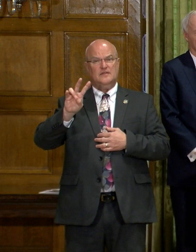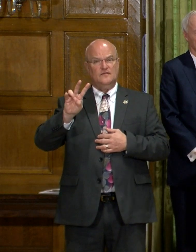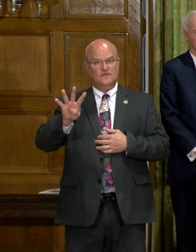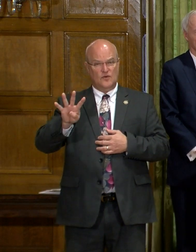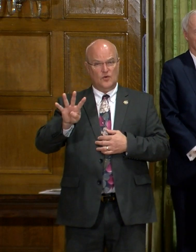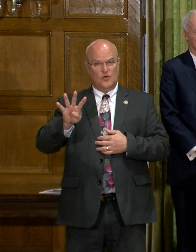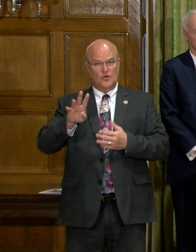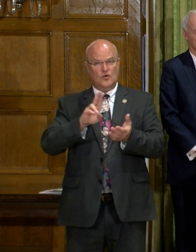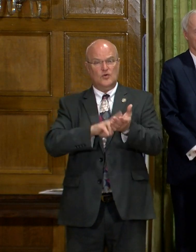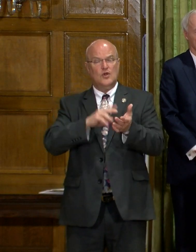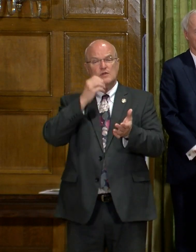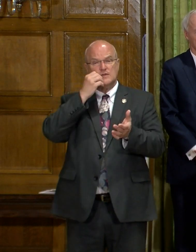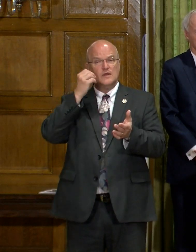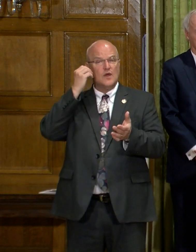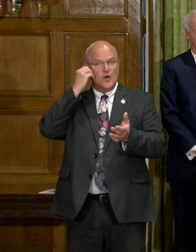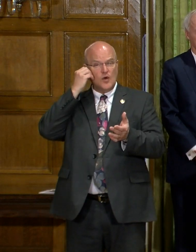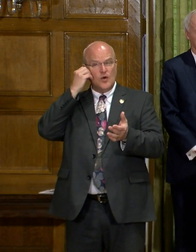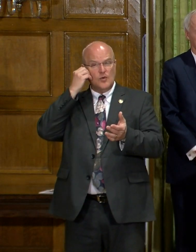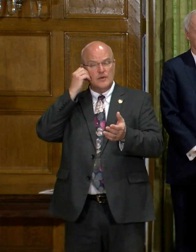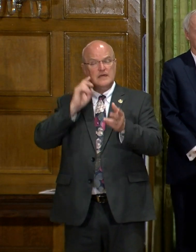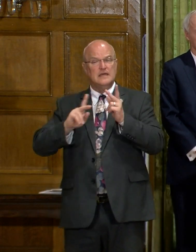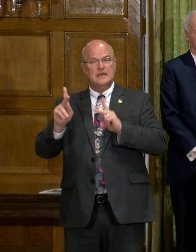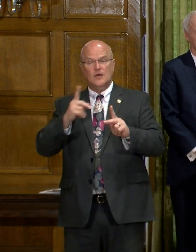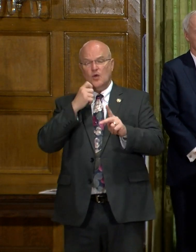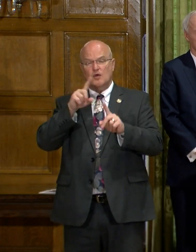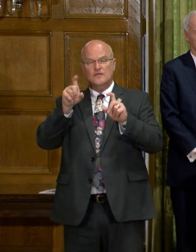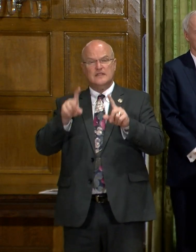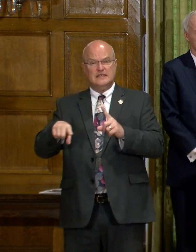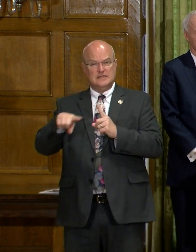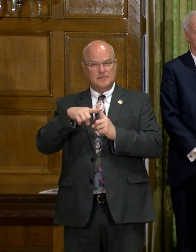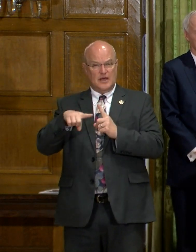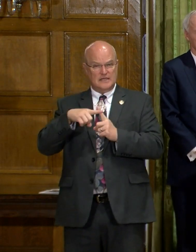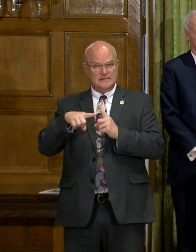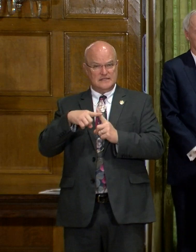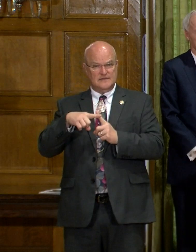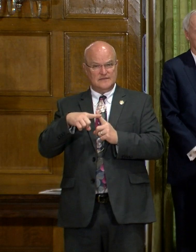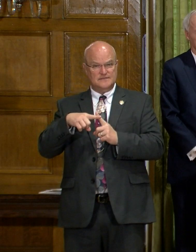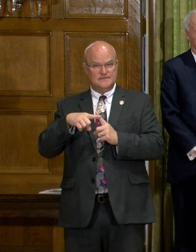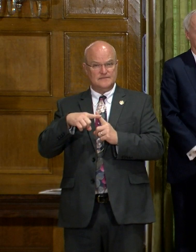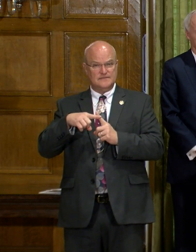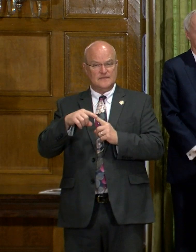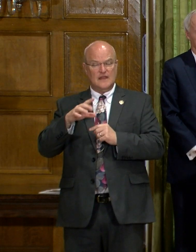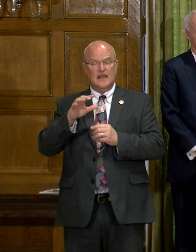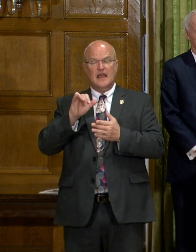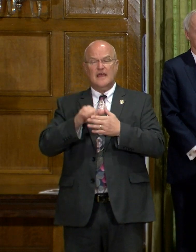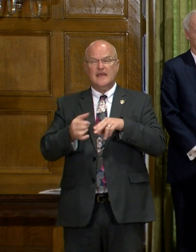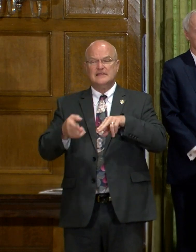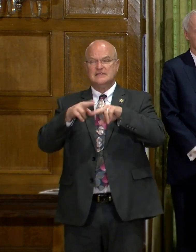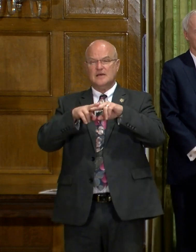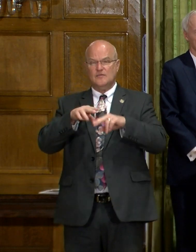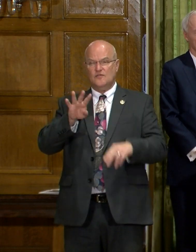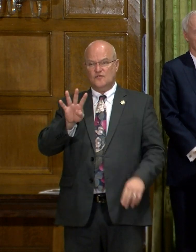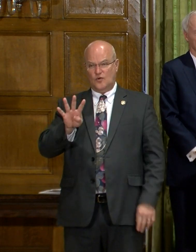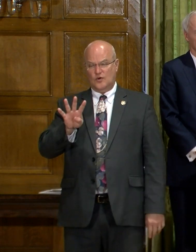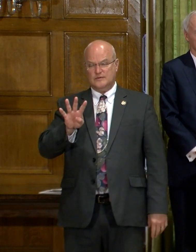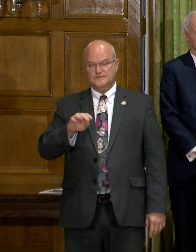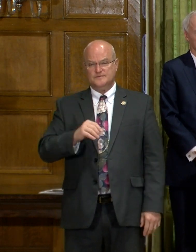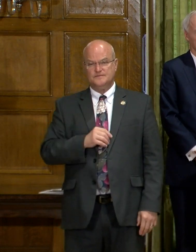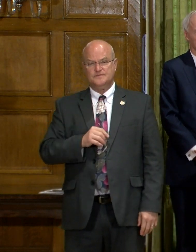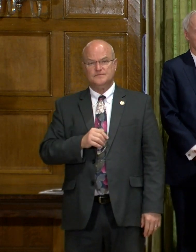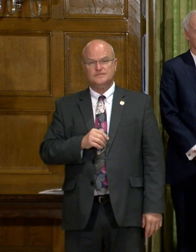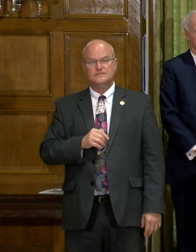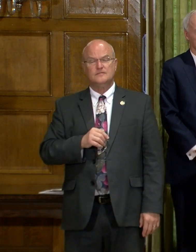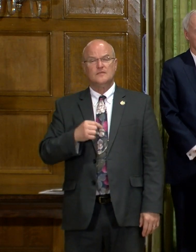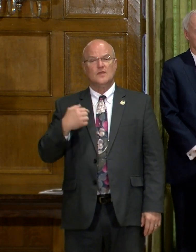174 nursing home residents who have tested positive, and that's up 4 from